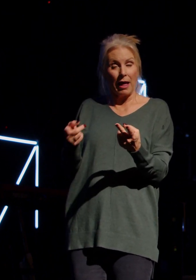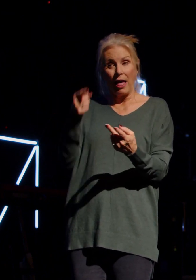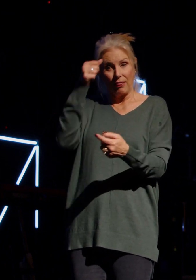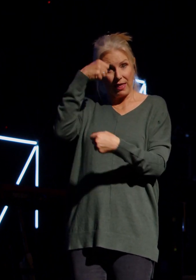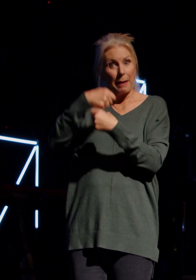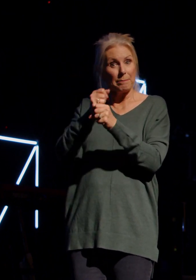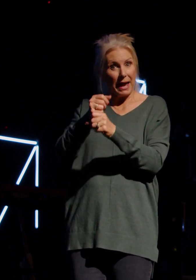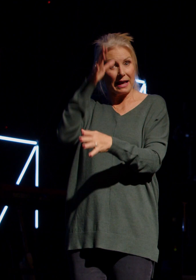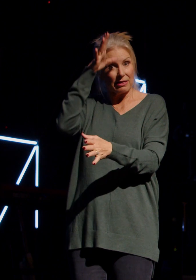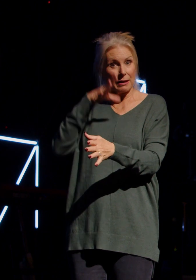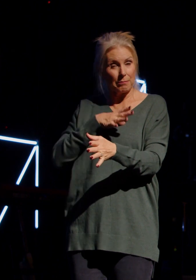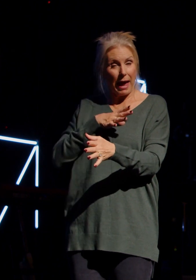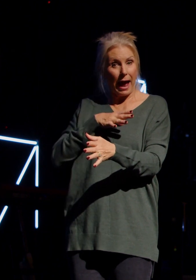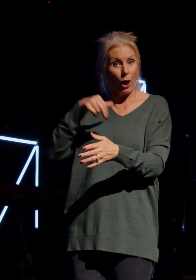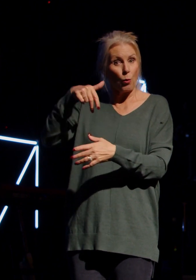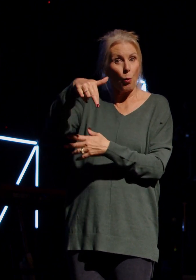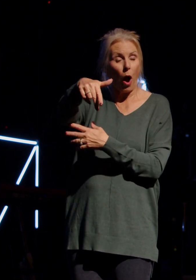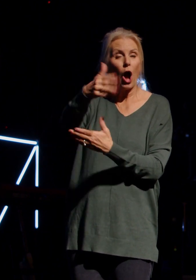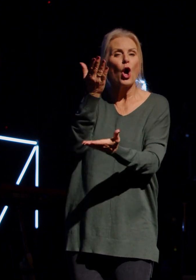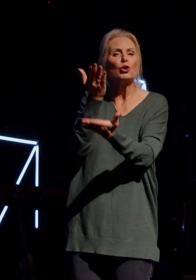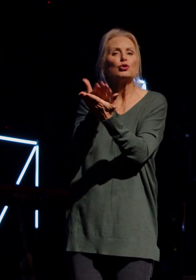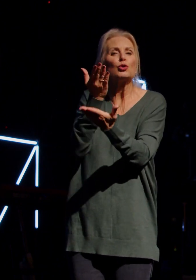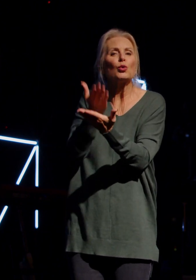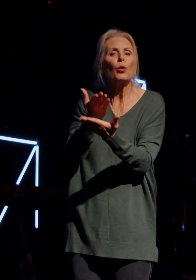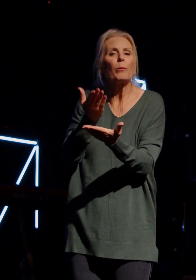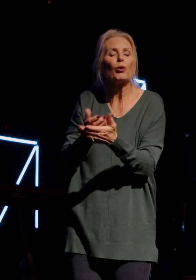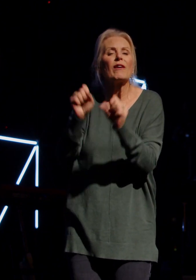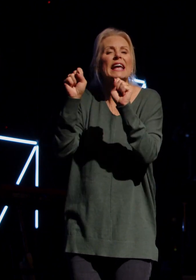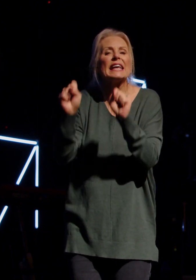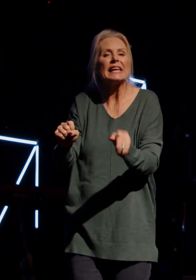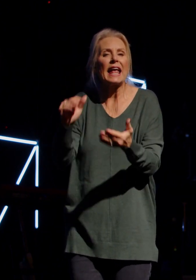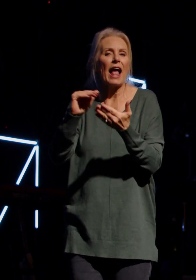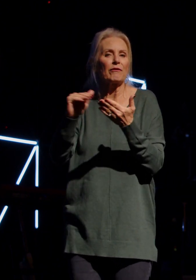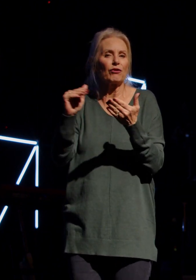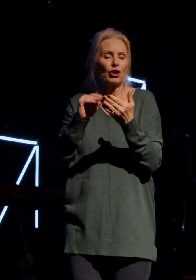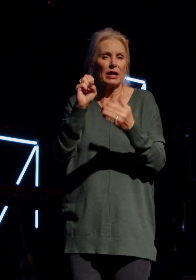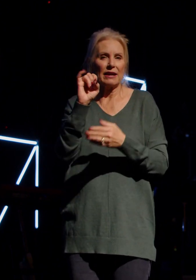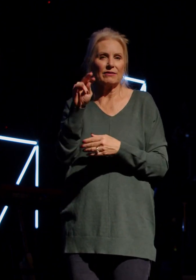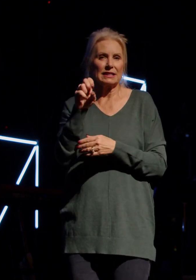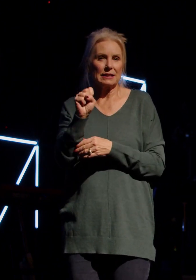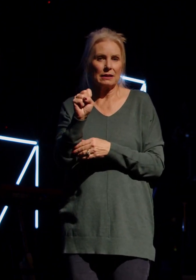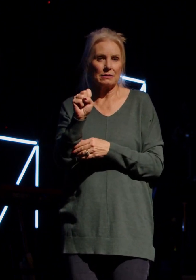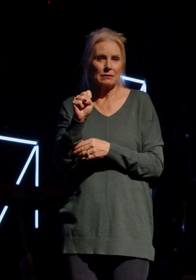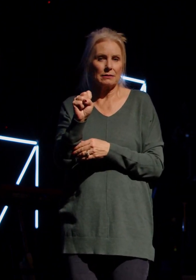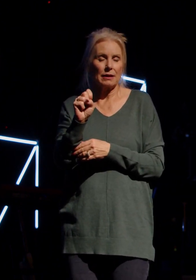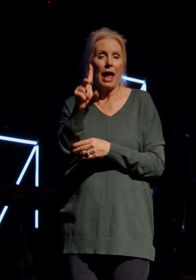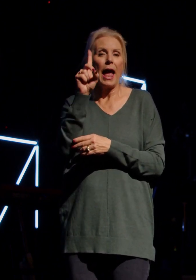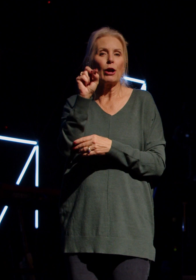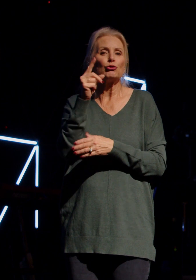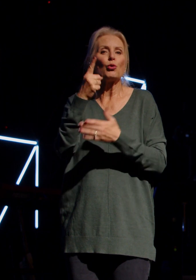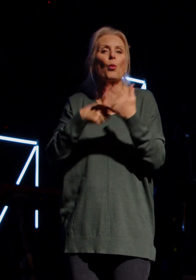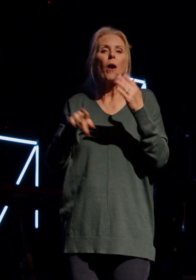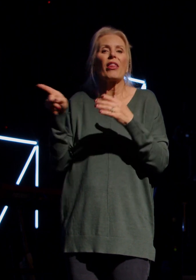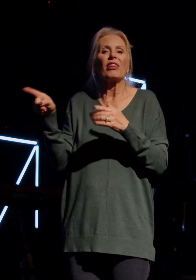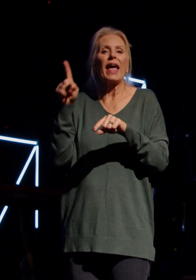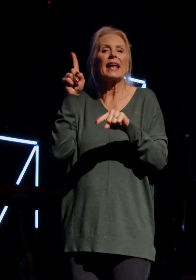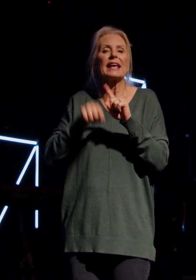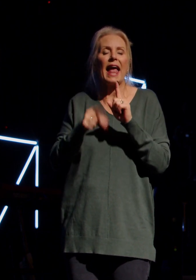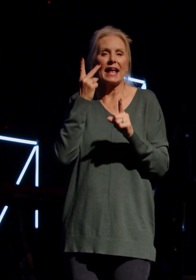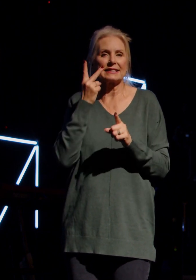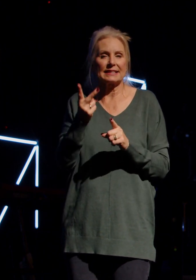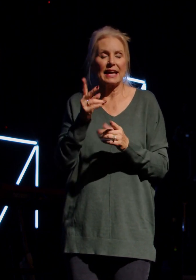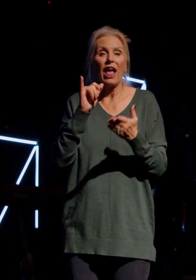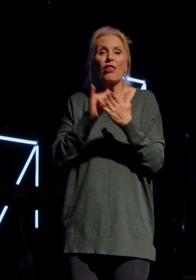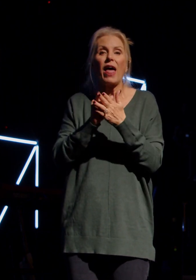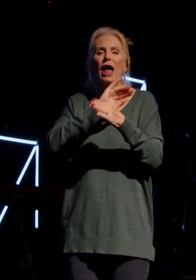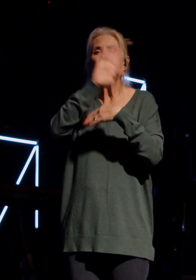man walk to prove that he can forgive sins and do what they can't see. That's the whole point